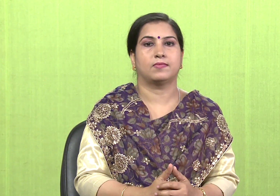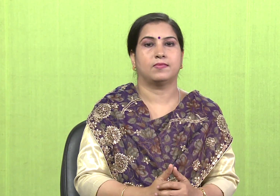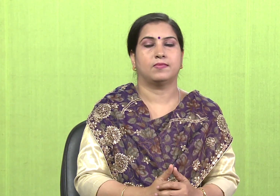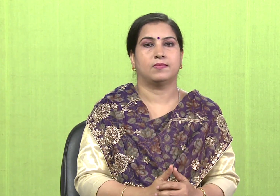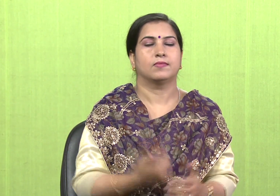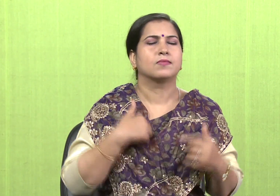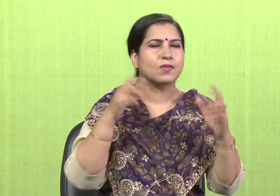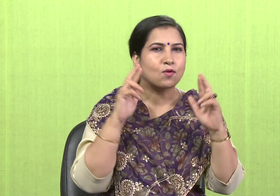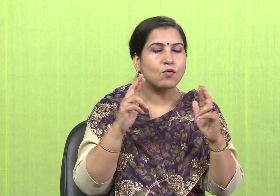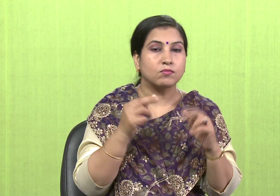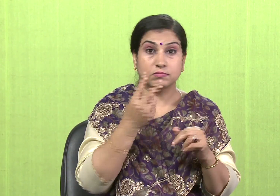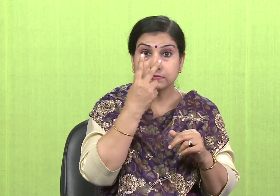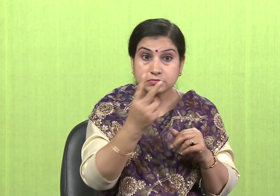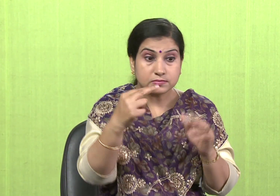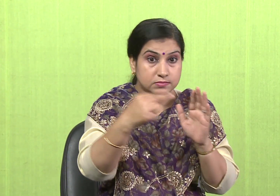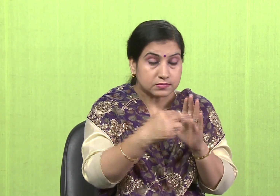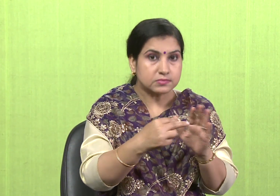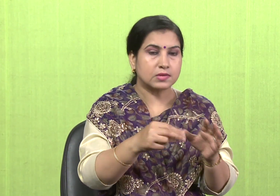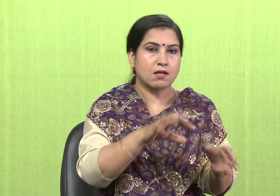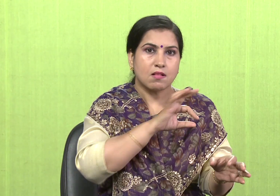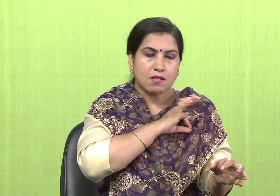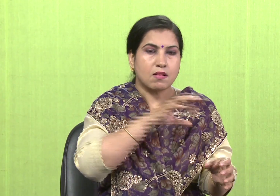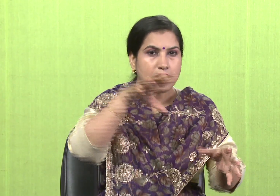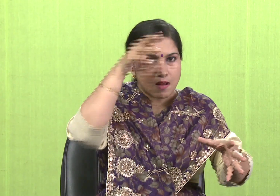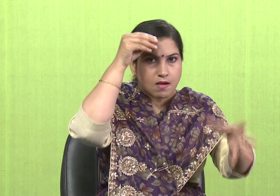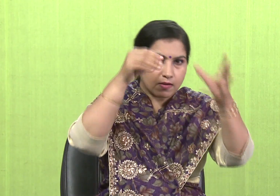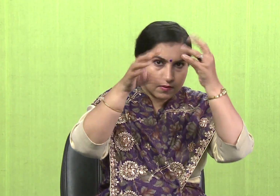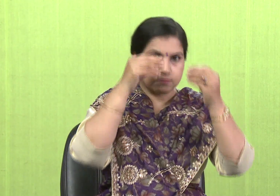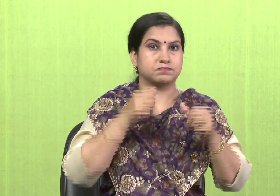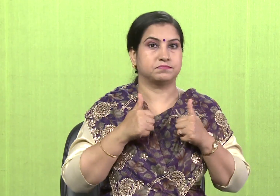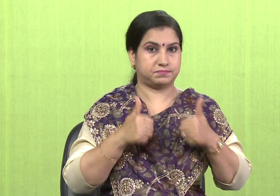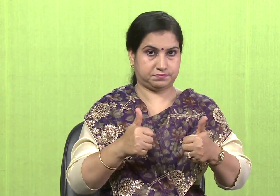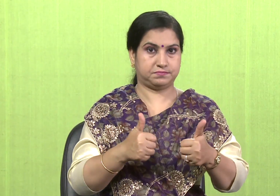I hope you liked watching this video.